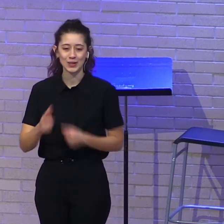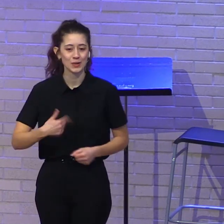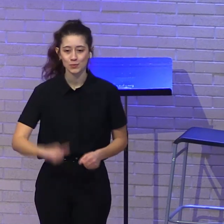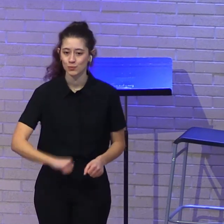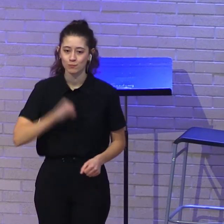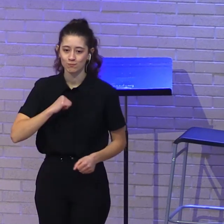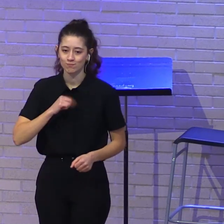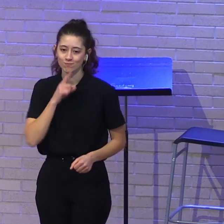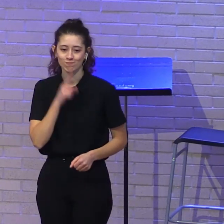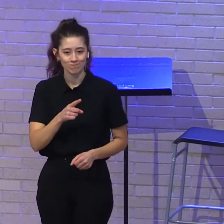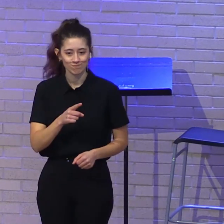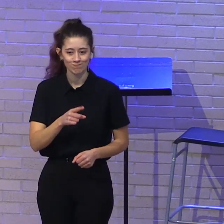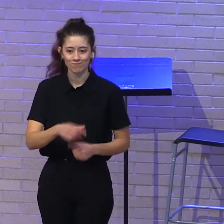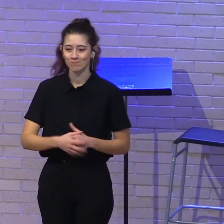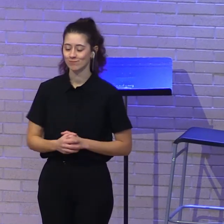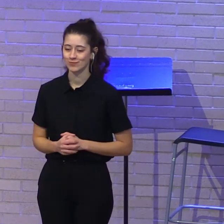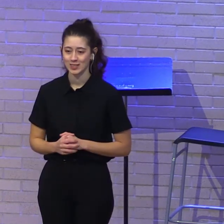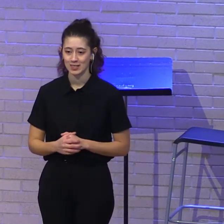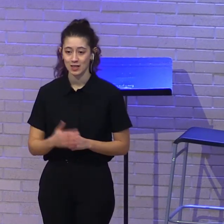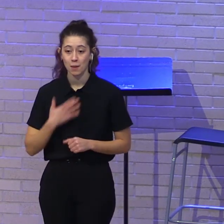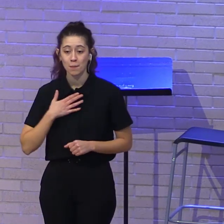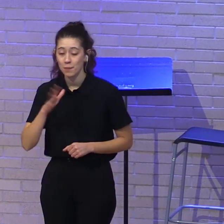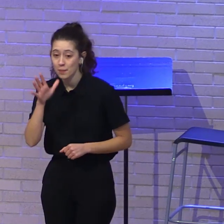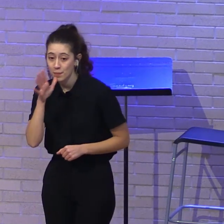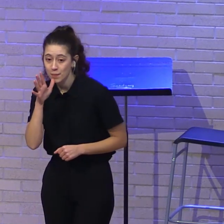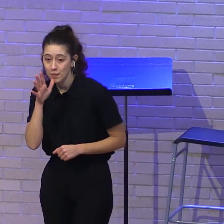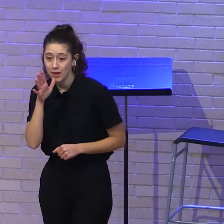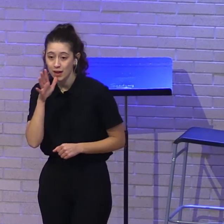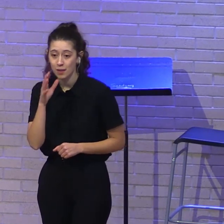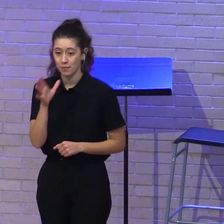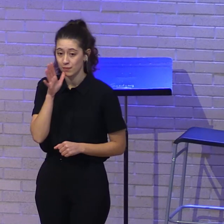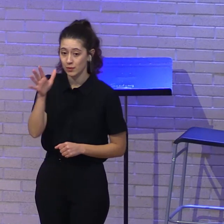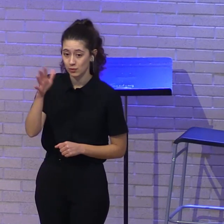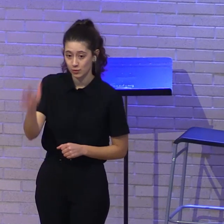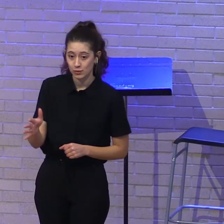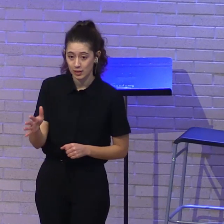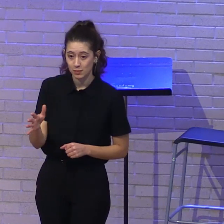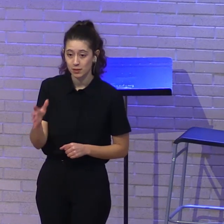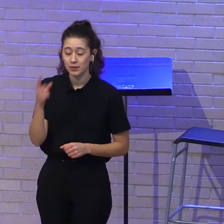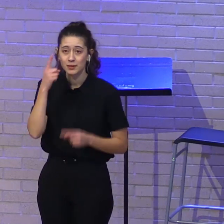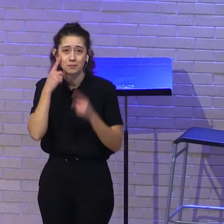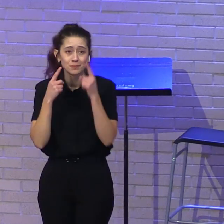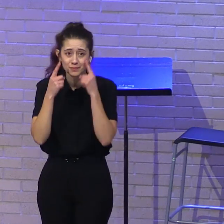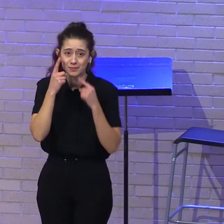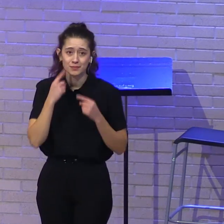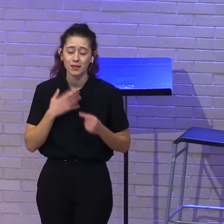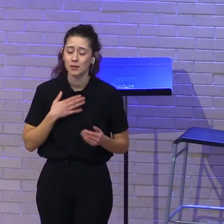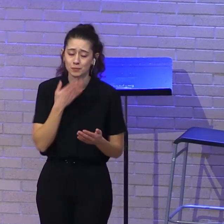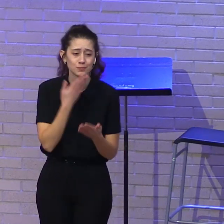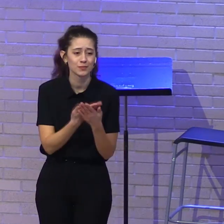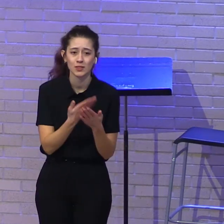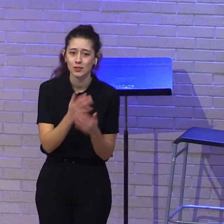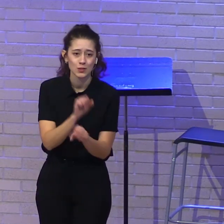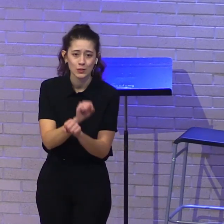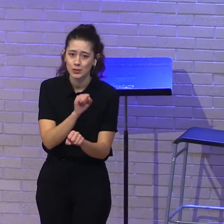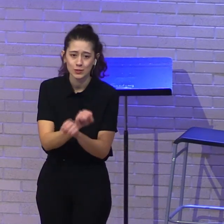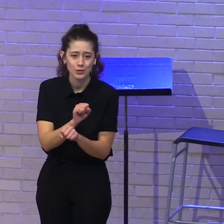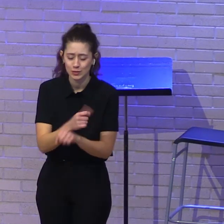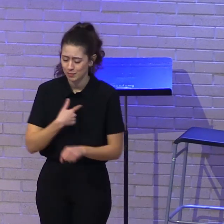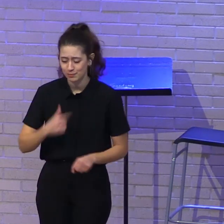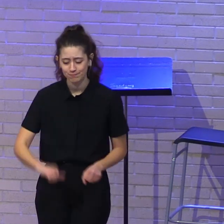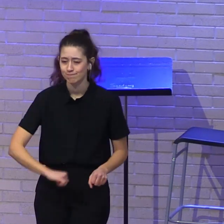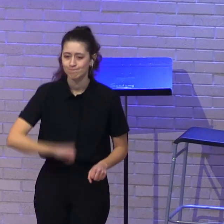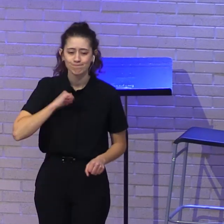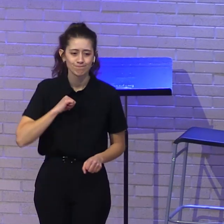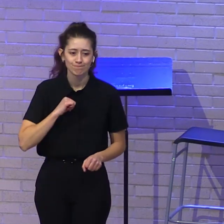my brother, and my grandmother. All of them were with tears in their eyes because they were proud of